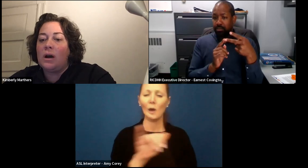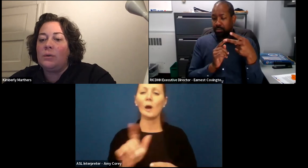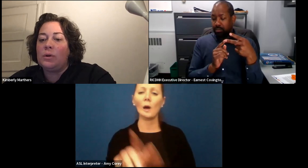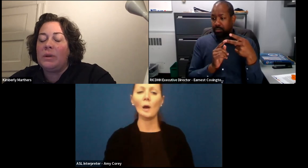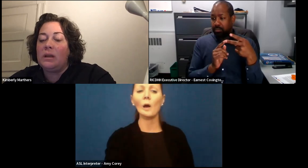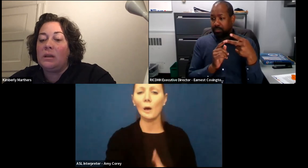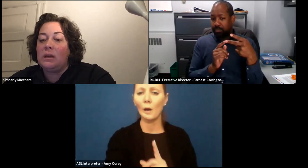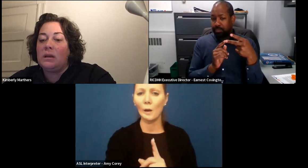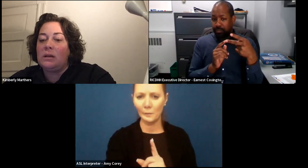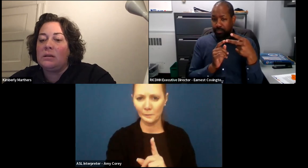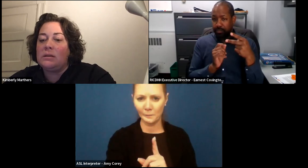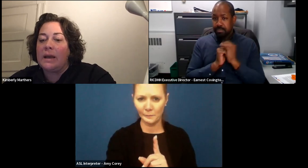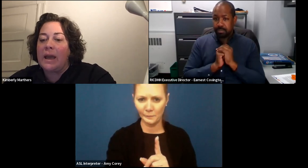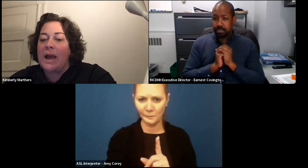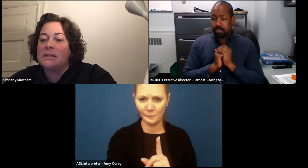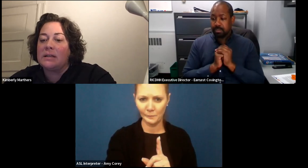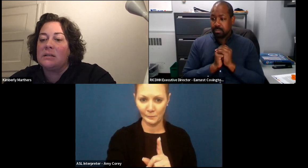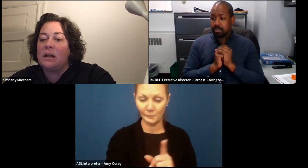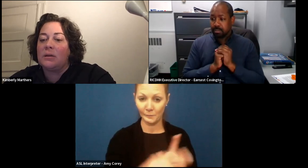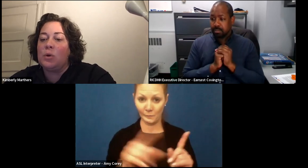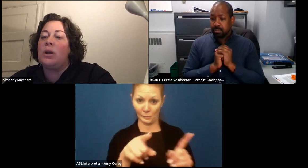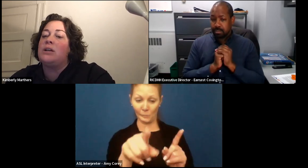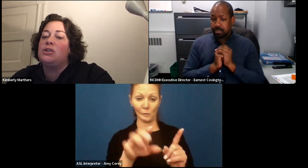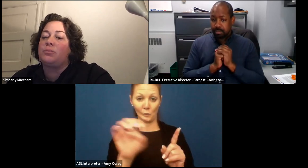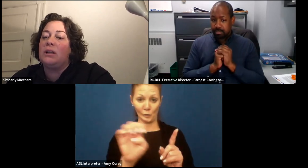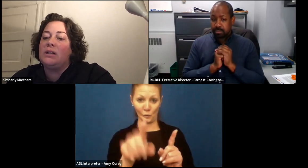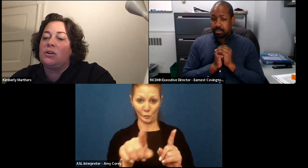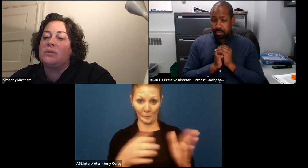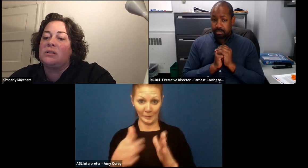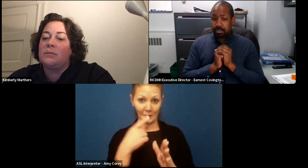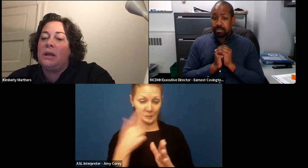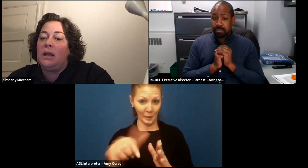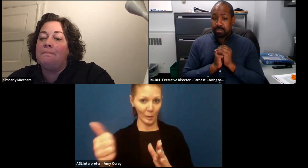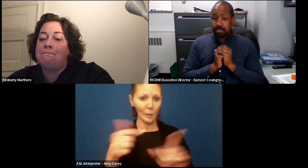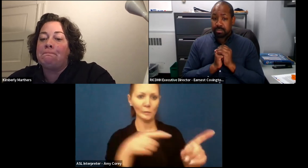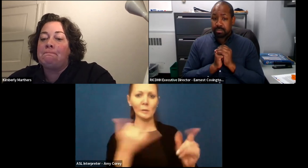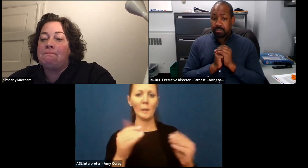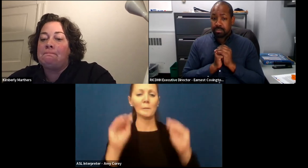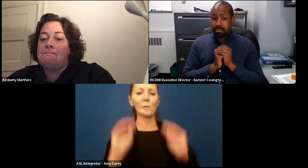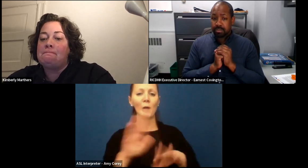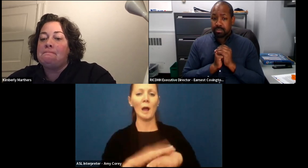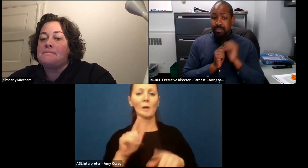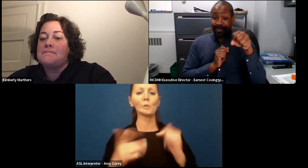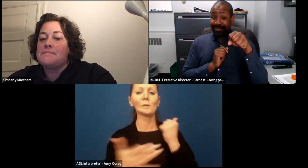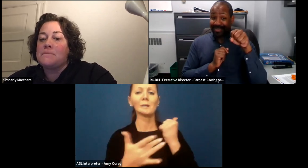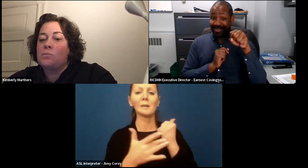Moving on would be the Tech Access and Telecommunications Relay Services Committee.